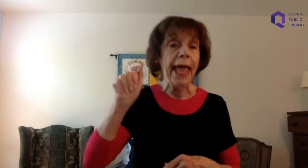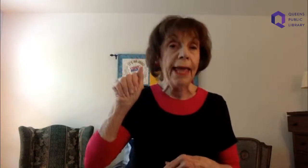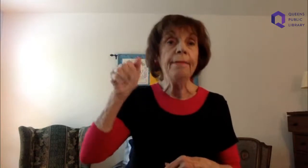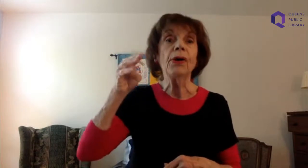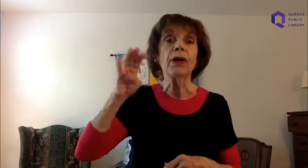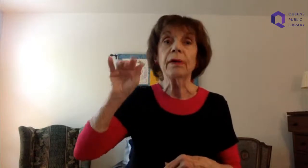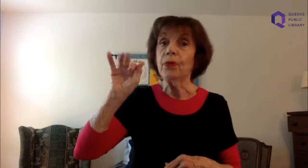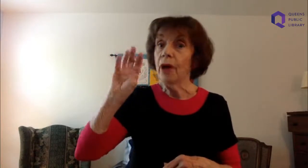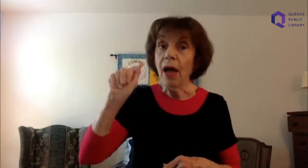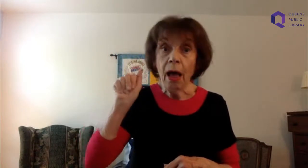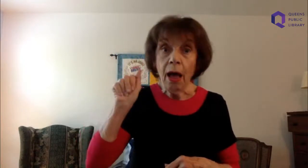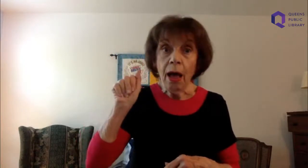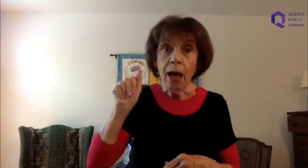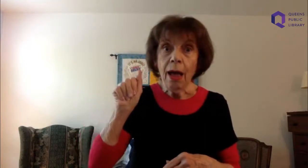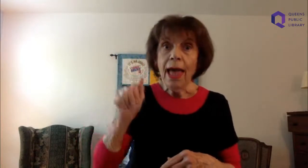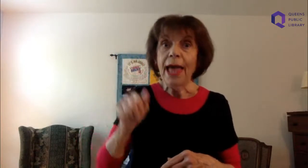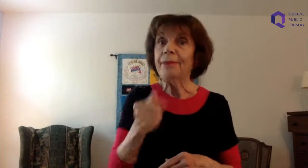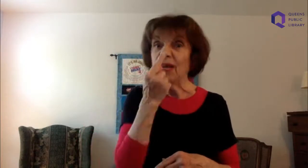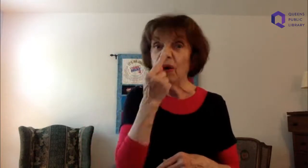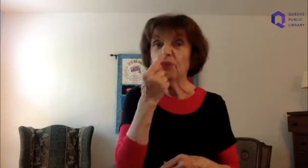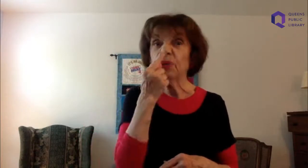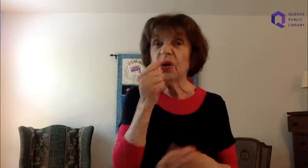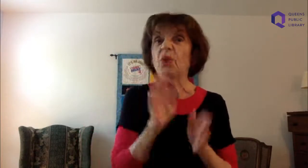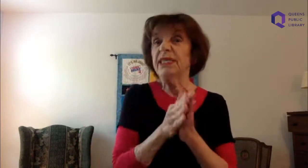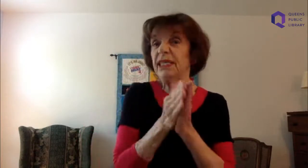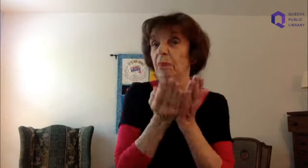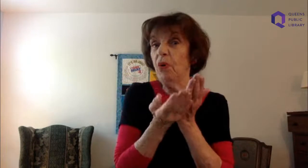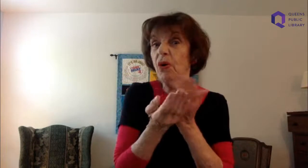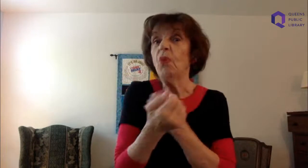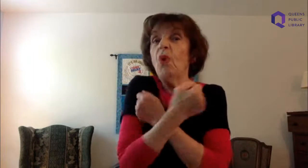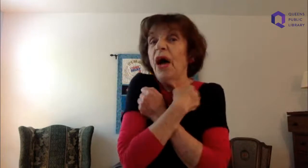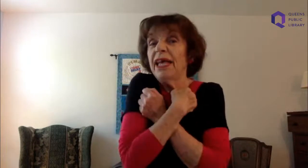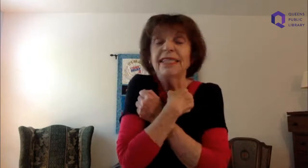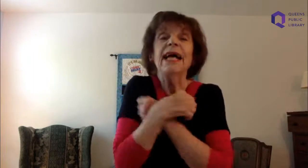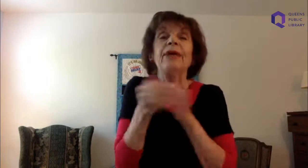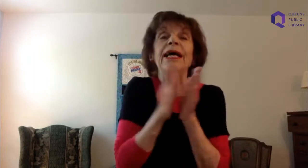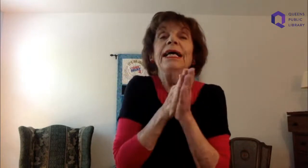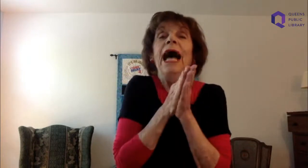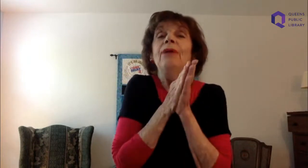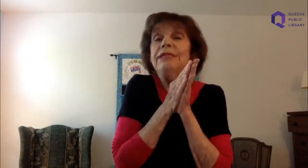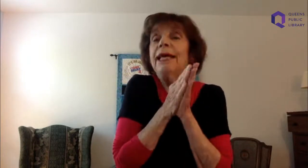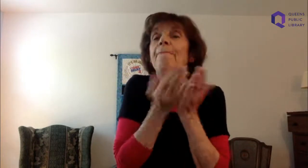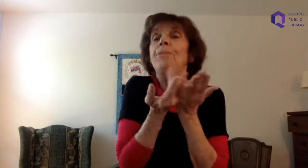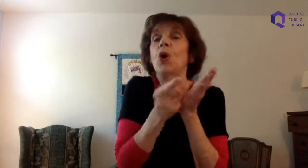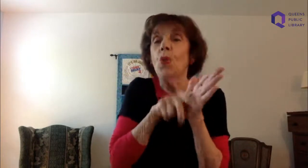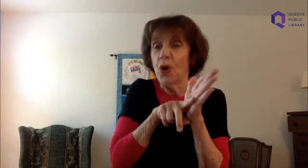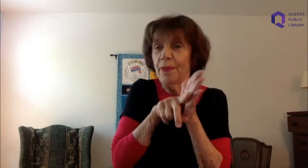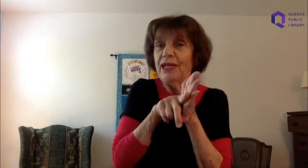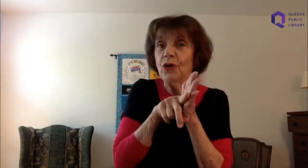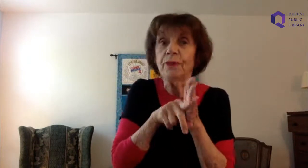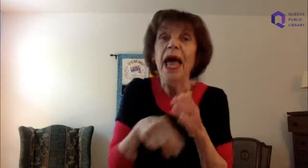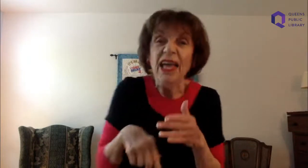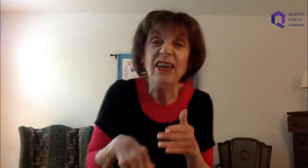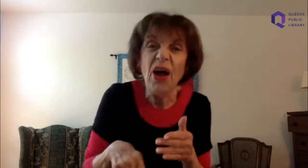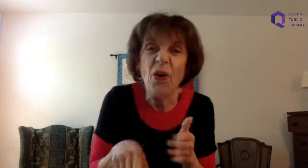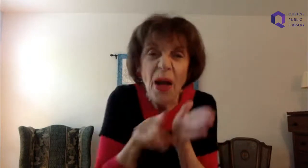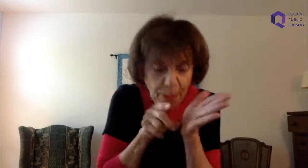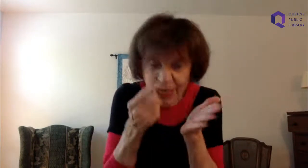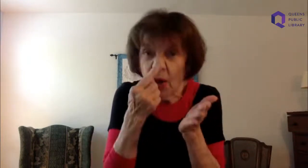B-A-R-B-A-R-A, Barbara. And my nose was always in a book. Why? Because I was like a bookworm, I told them. You know, my